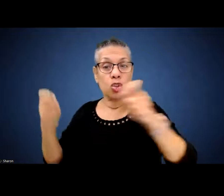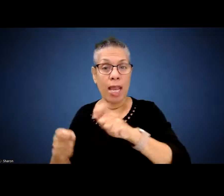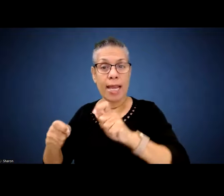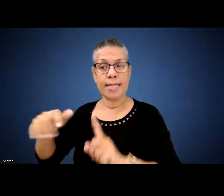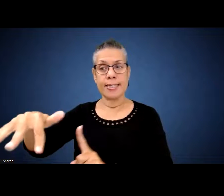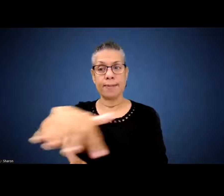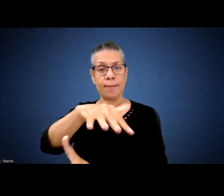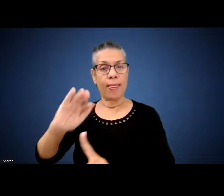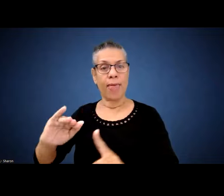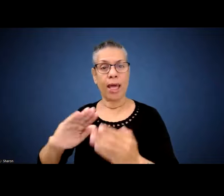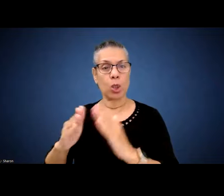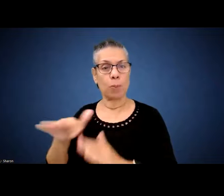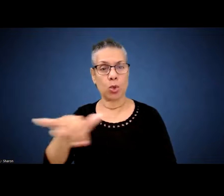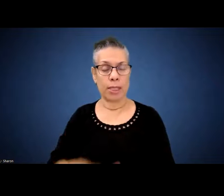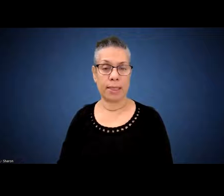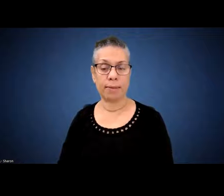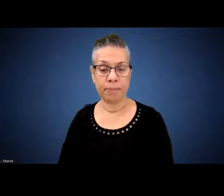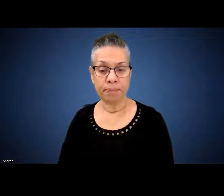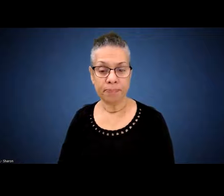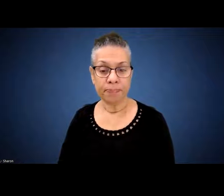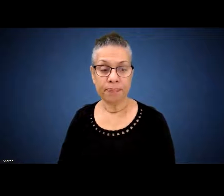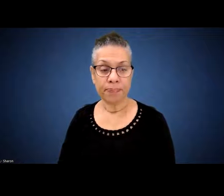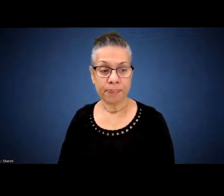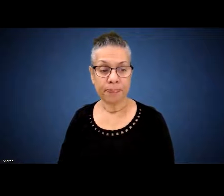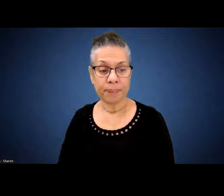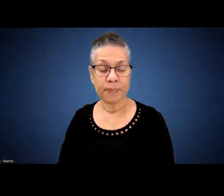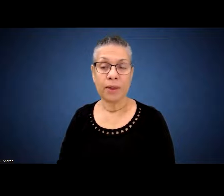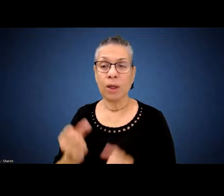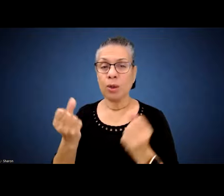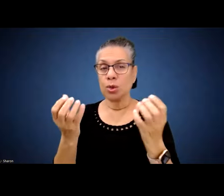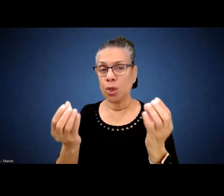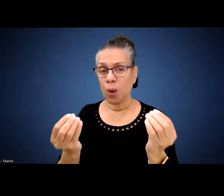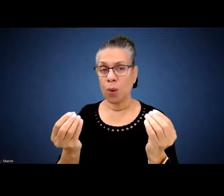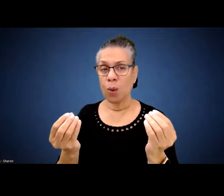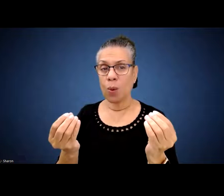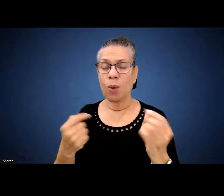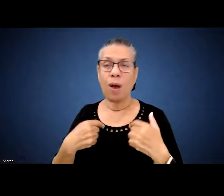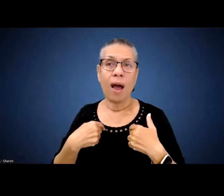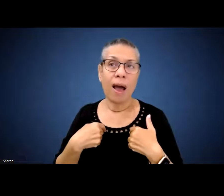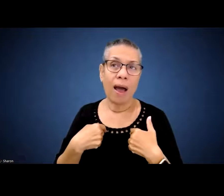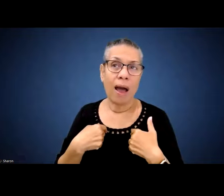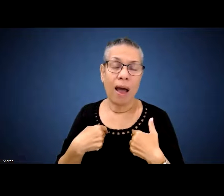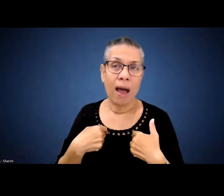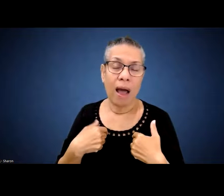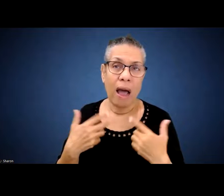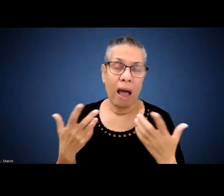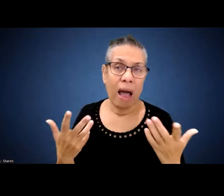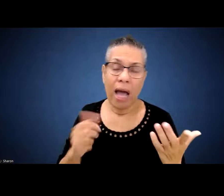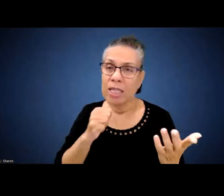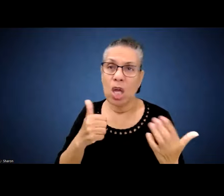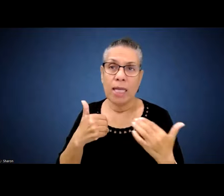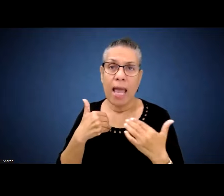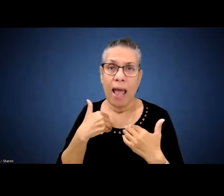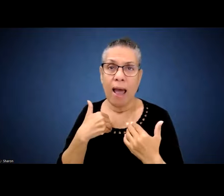of that, particular neighborhood. So just, I don't have an